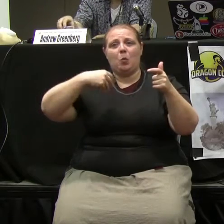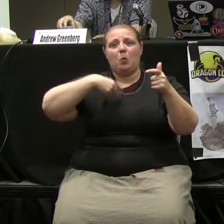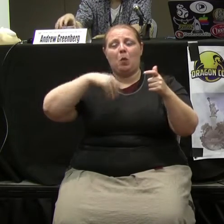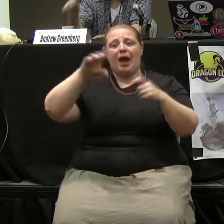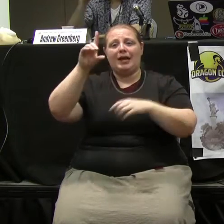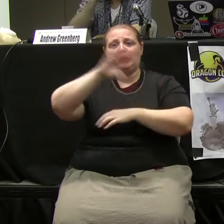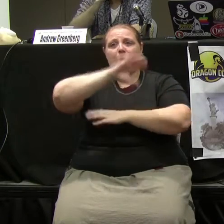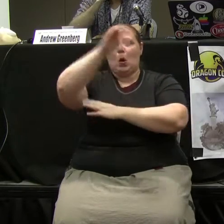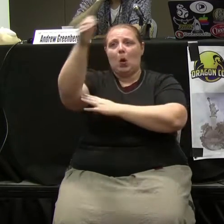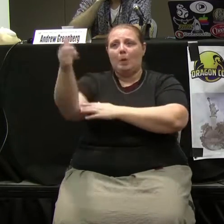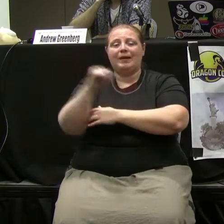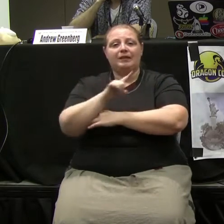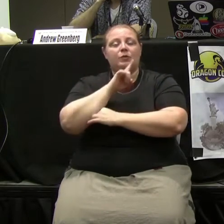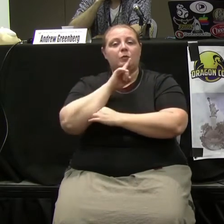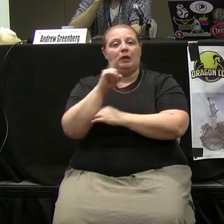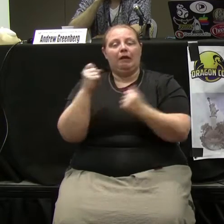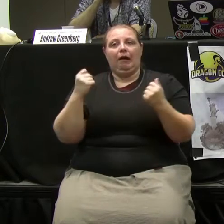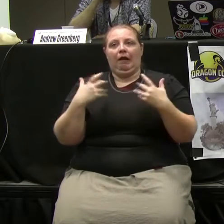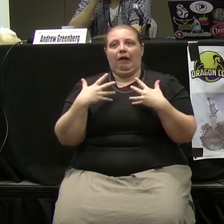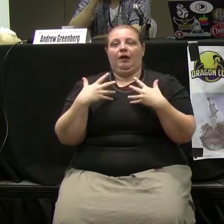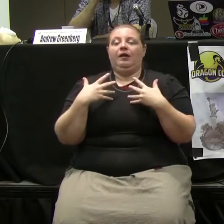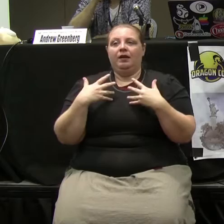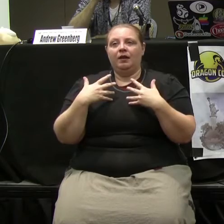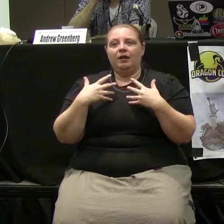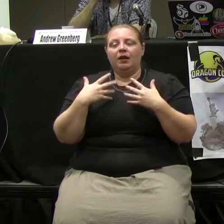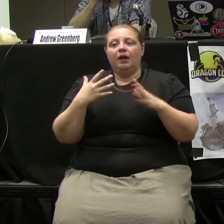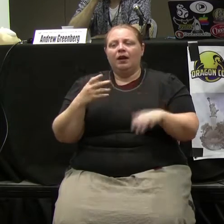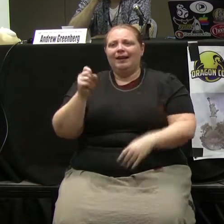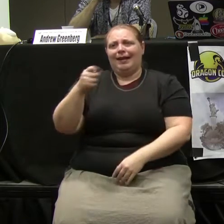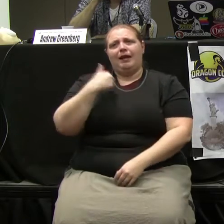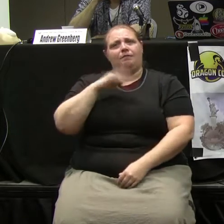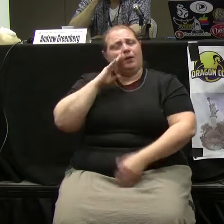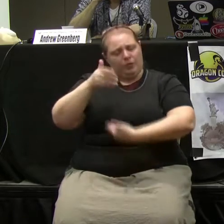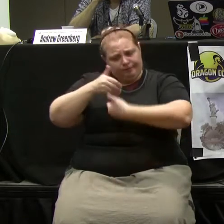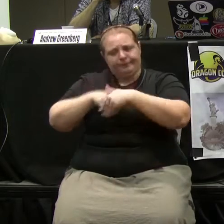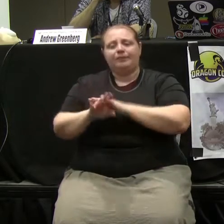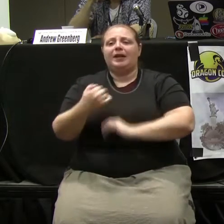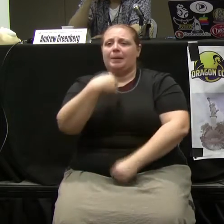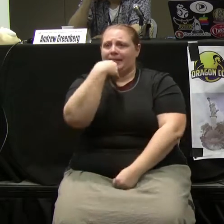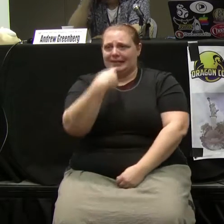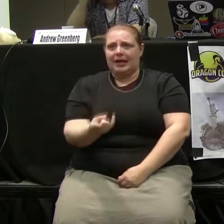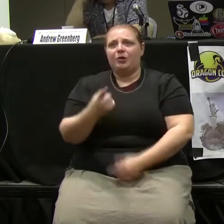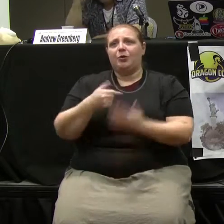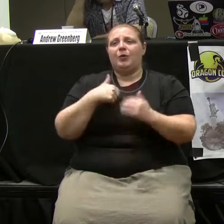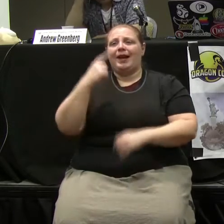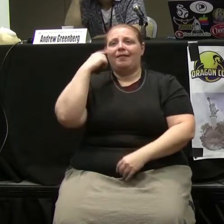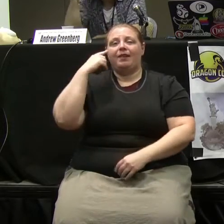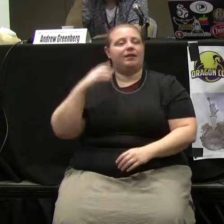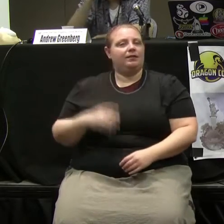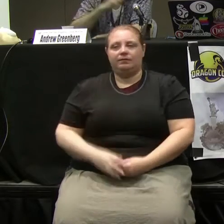super intimidating. It's just like hard to be like, oh yeah, I'm gonna walk in there and I'm gonna tell you what I know.